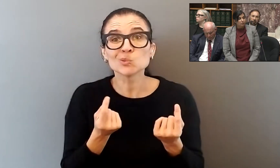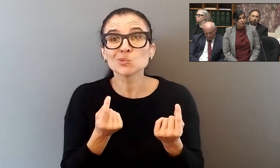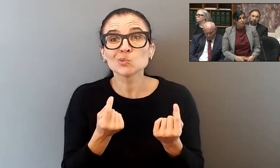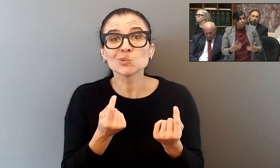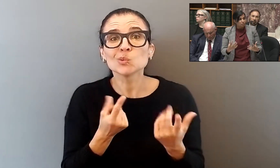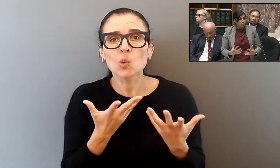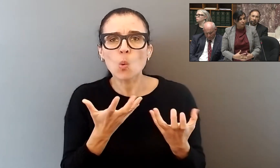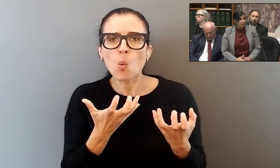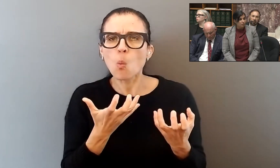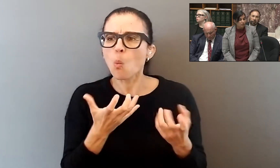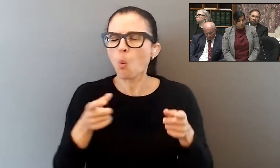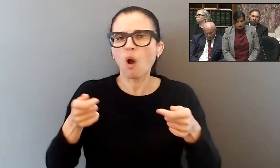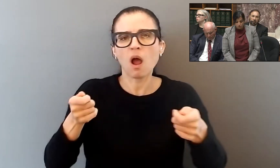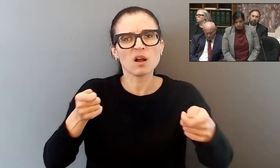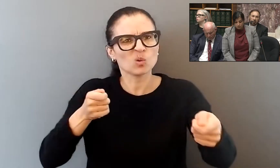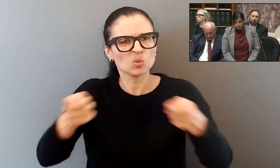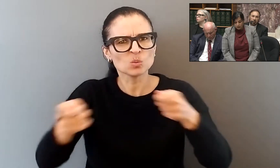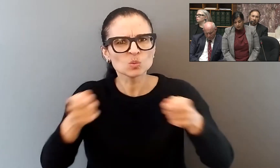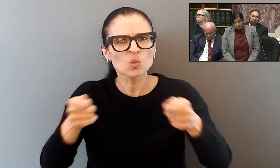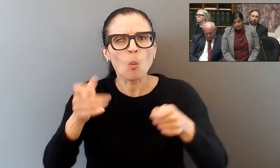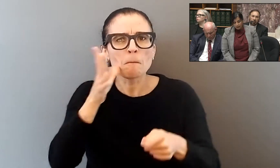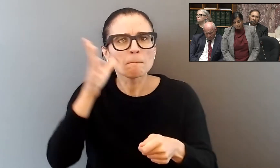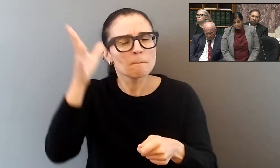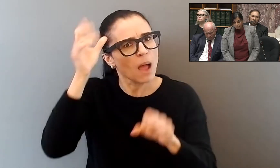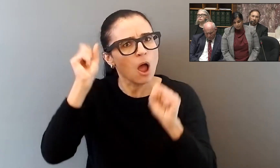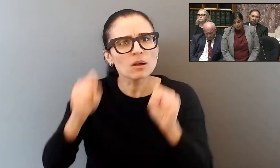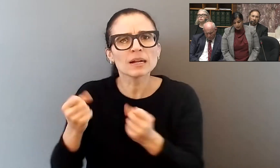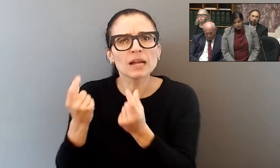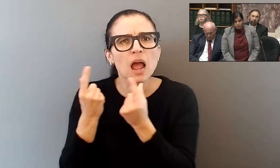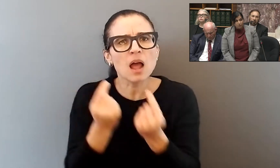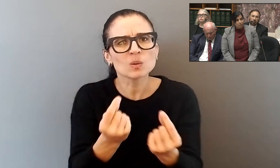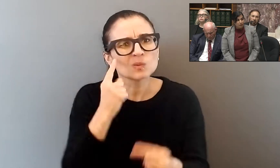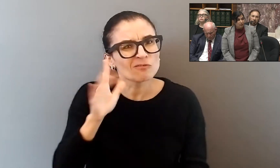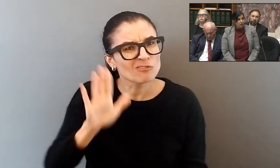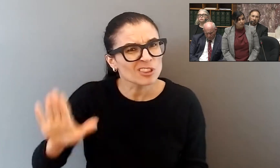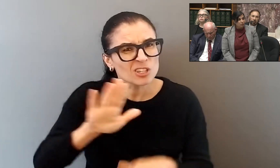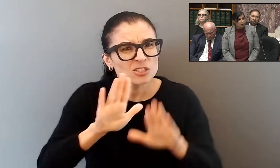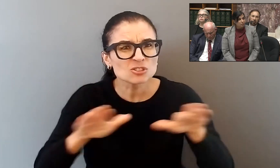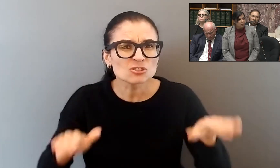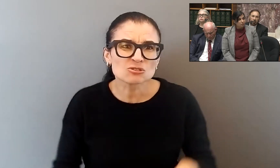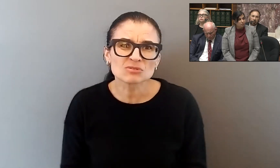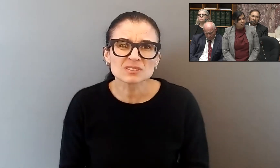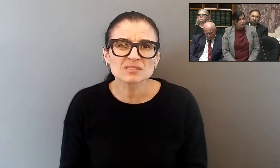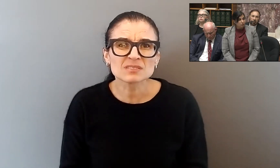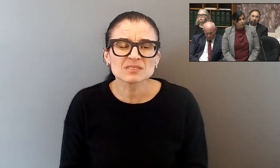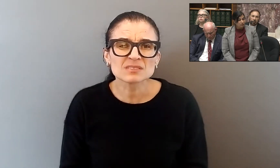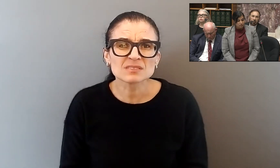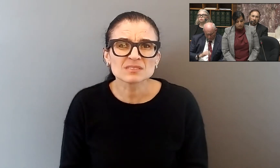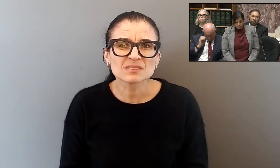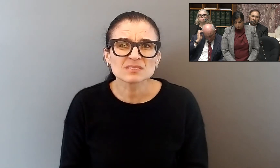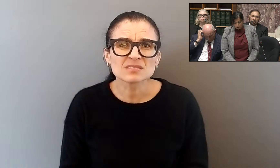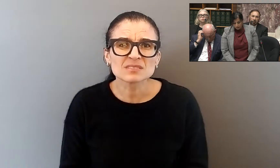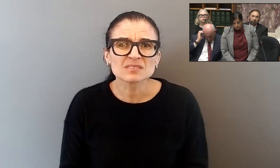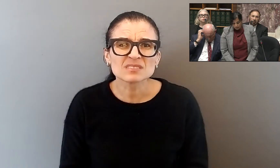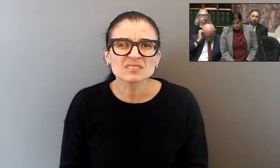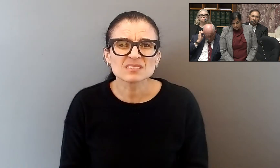be making with love and support for their children. And we're picking on vulnerable children.